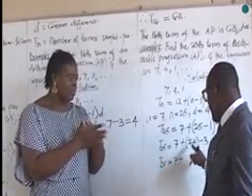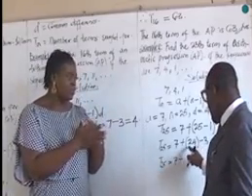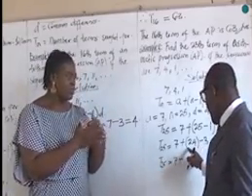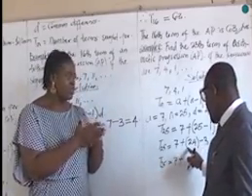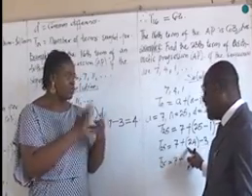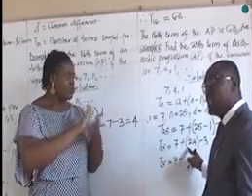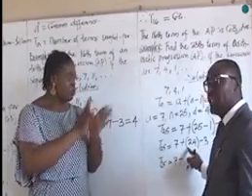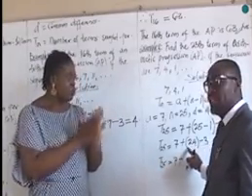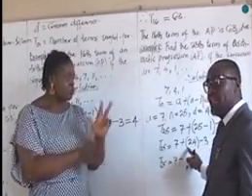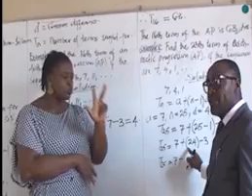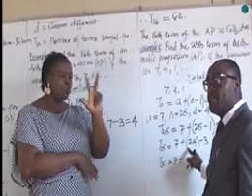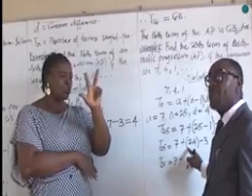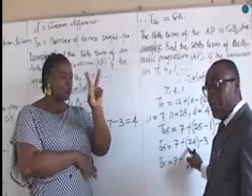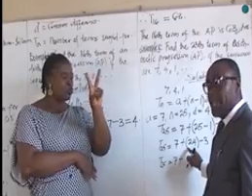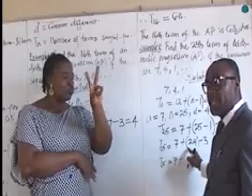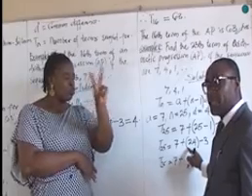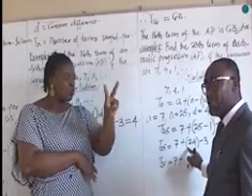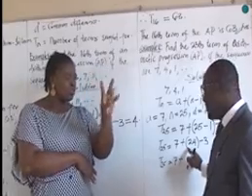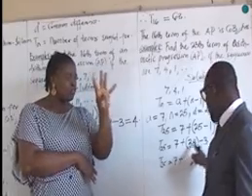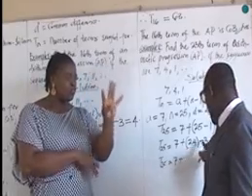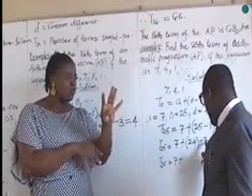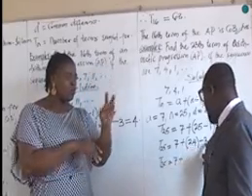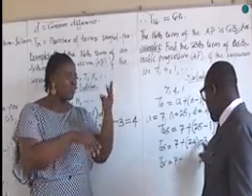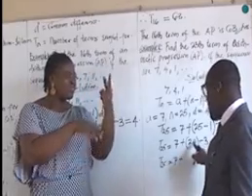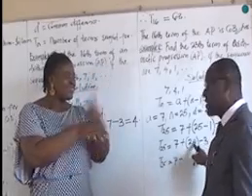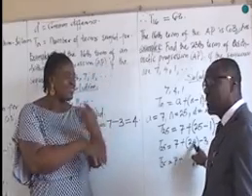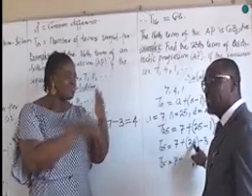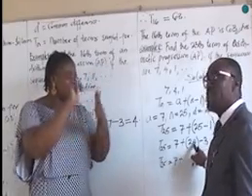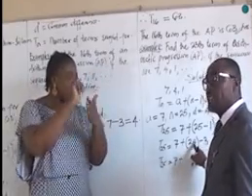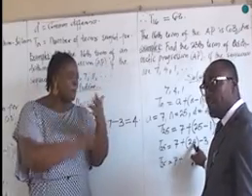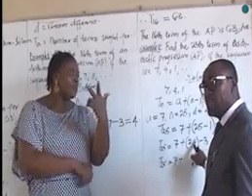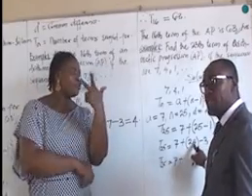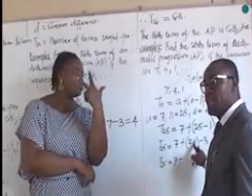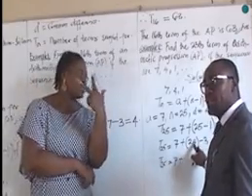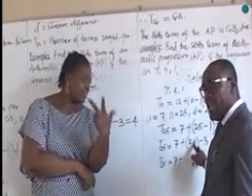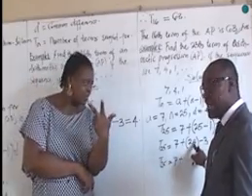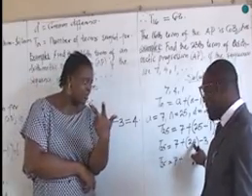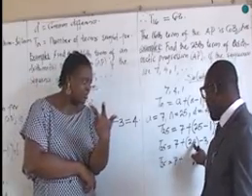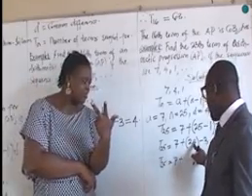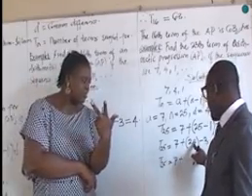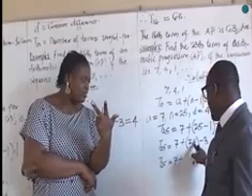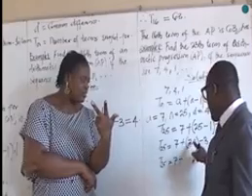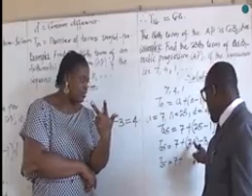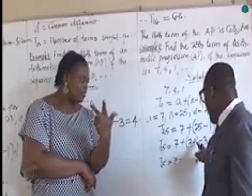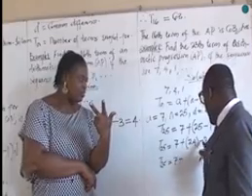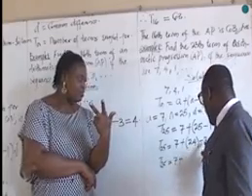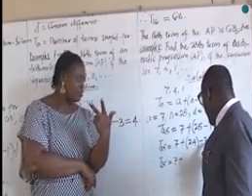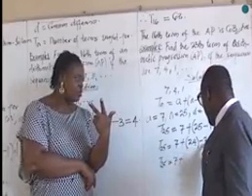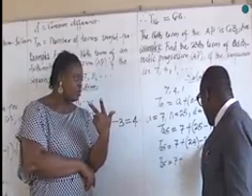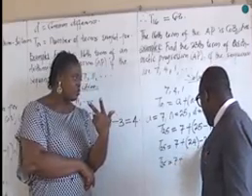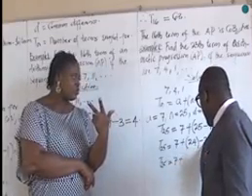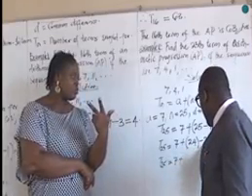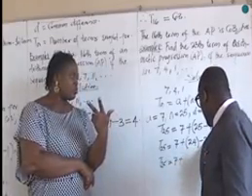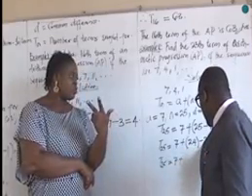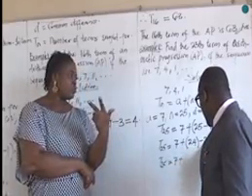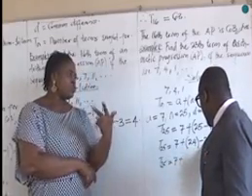because the brackets indicate here multiplication. We'll do this first, then we establish the answer.